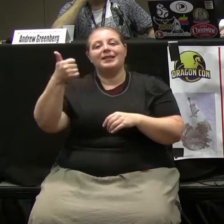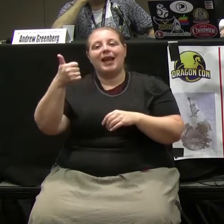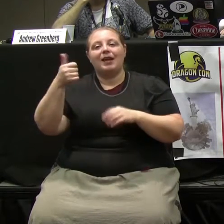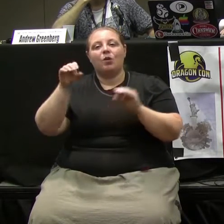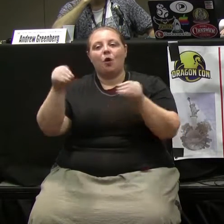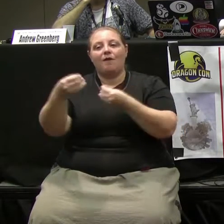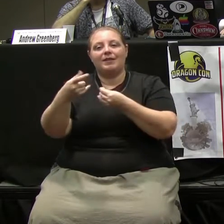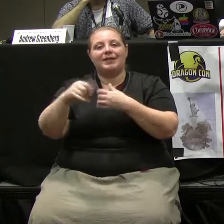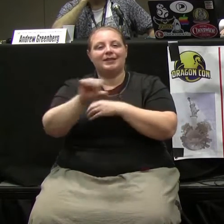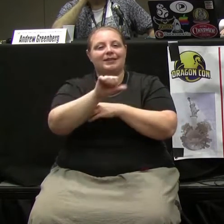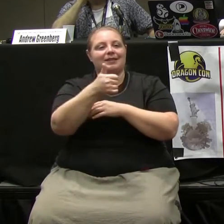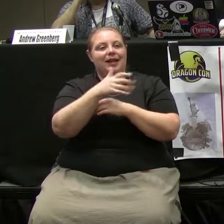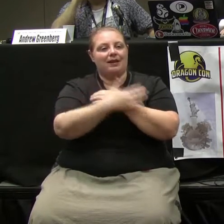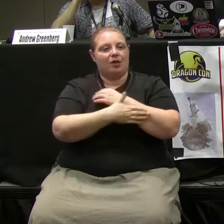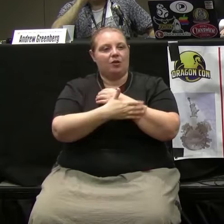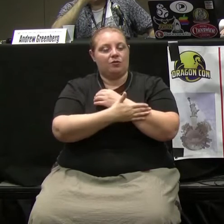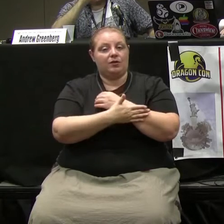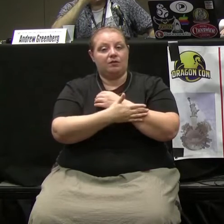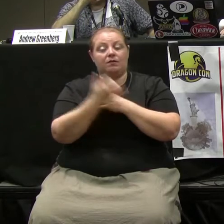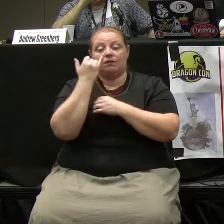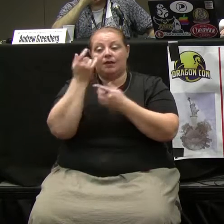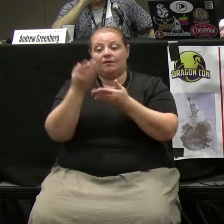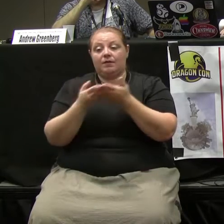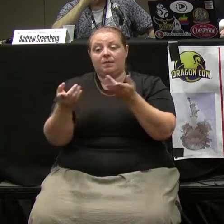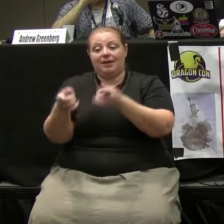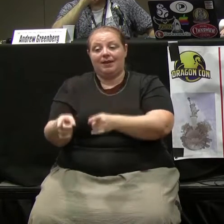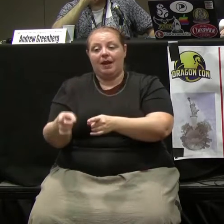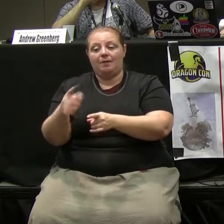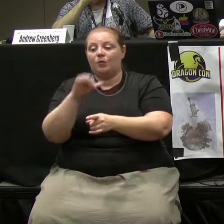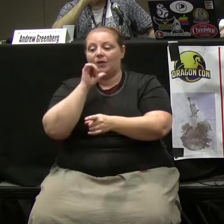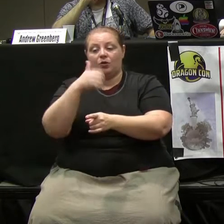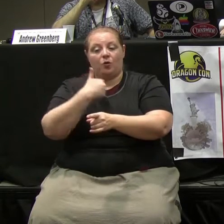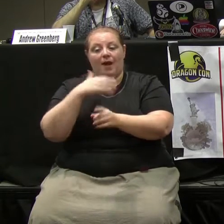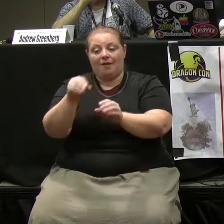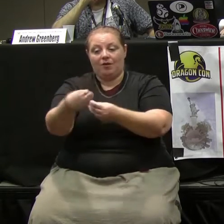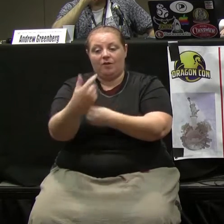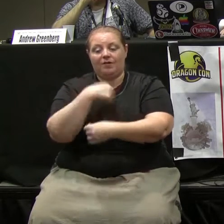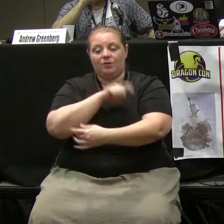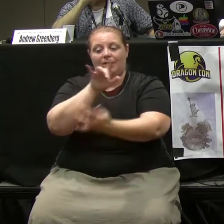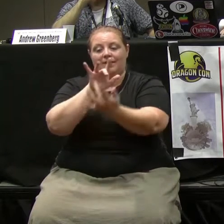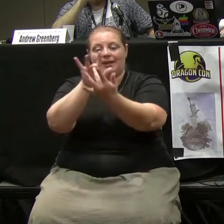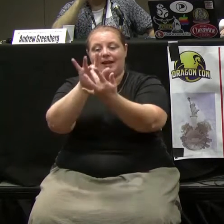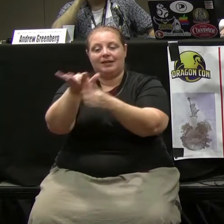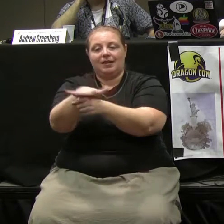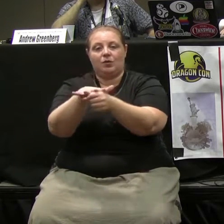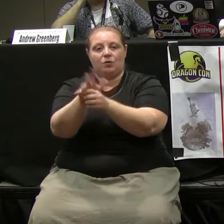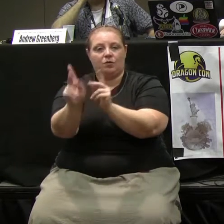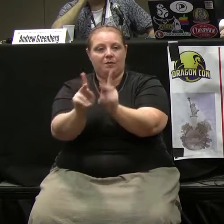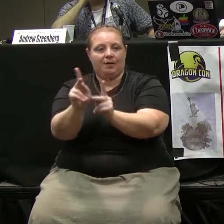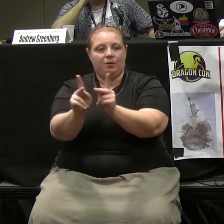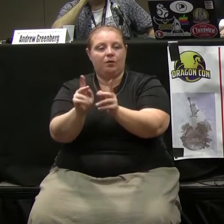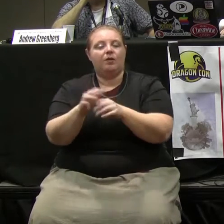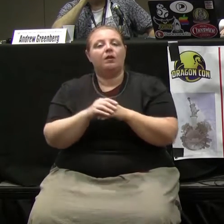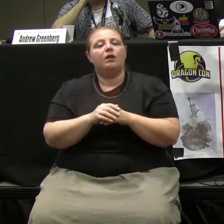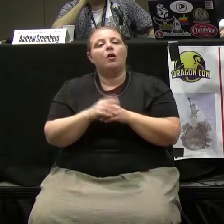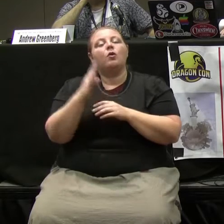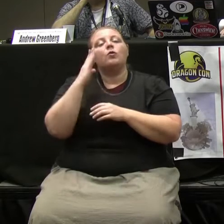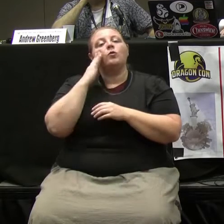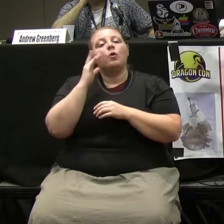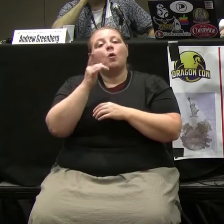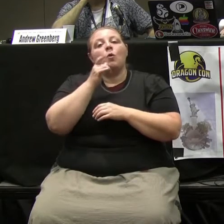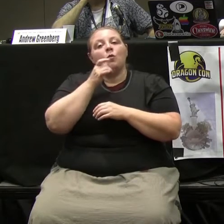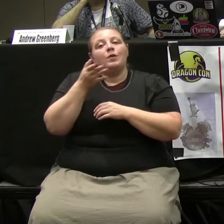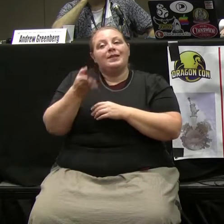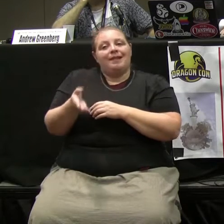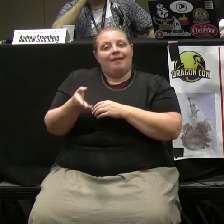portion of the world. And when something happens in a country where we don't have an office, we need to contact the local people. Know who's present, know